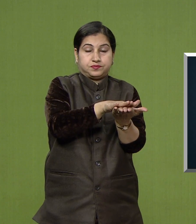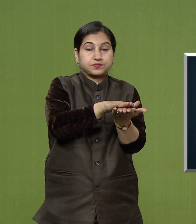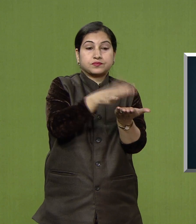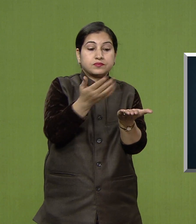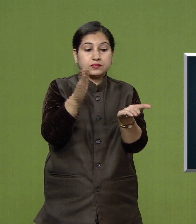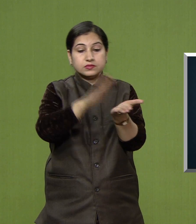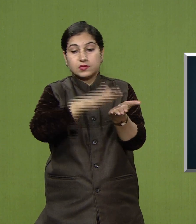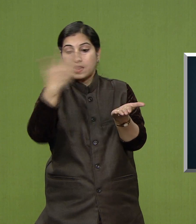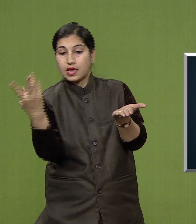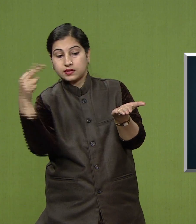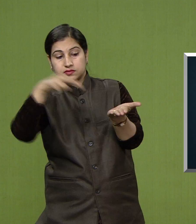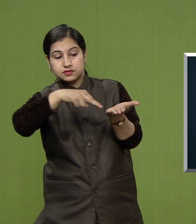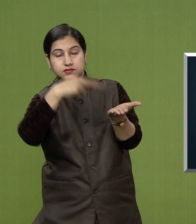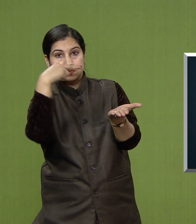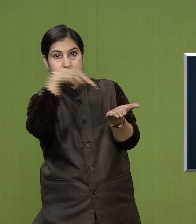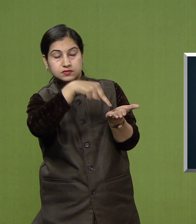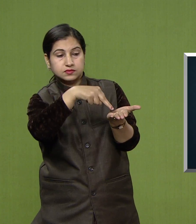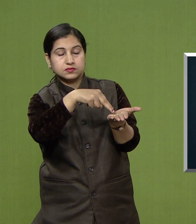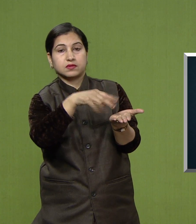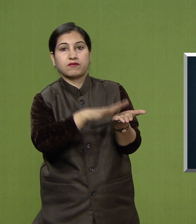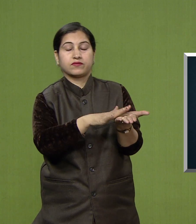of the stain faces the absorbing surface.